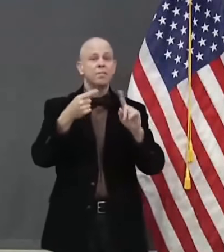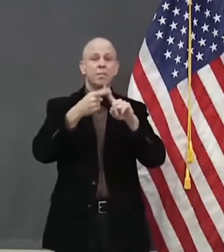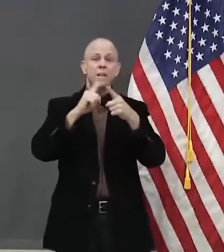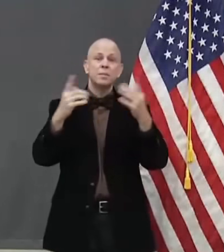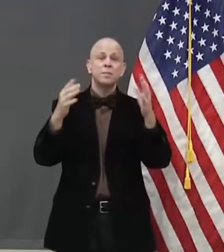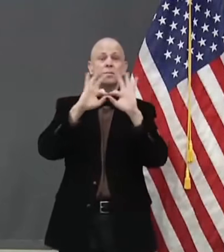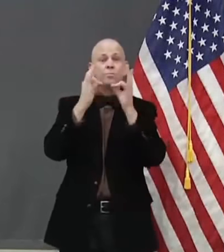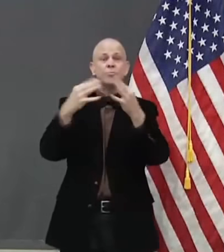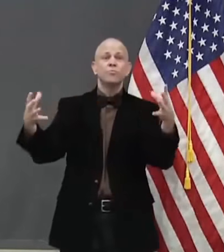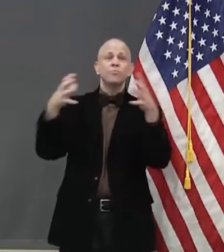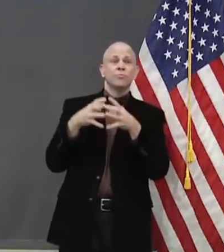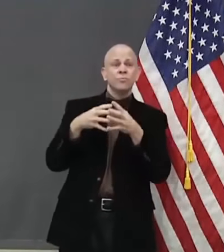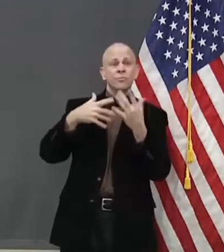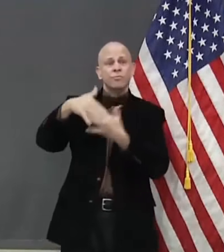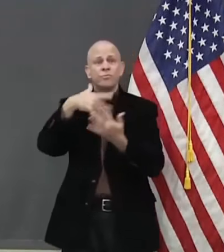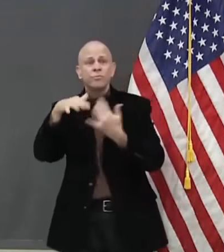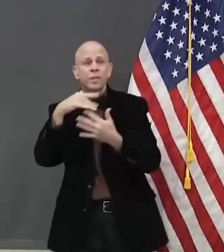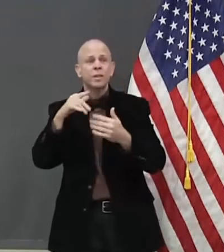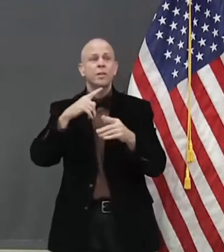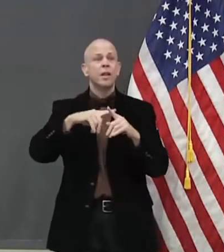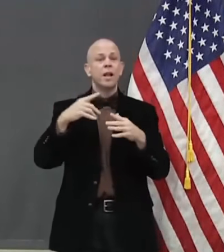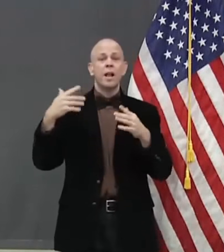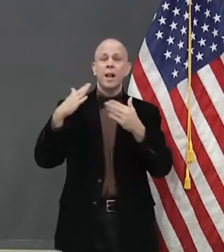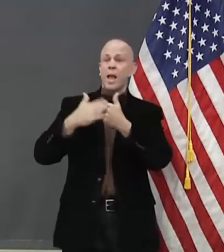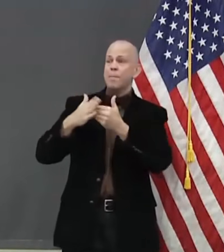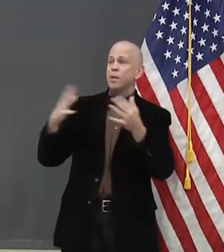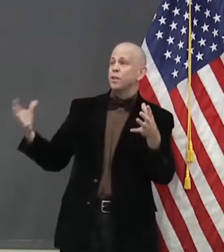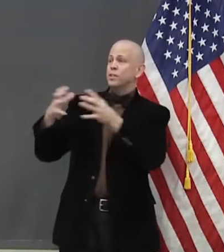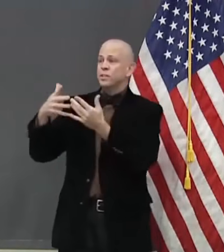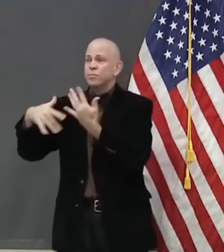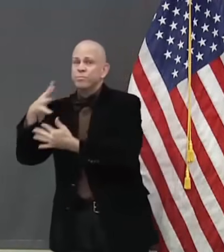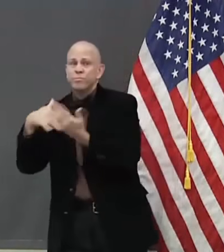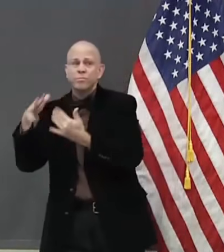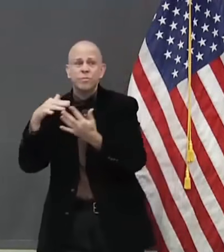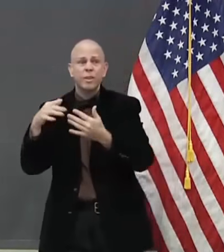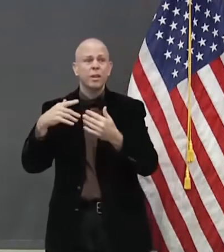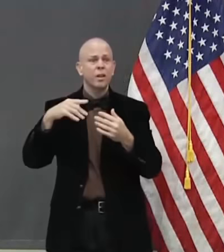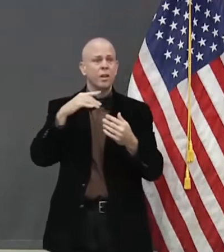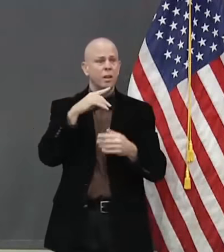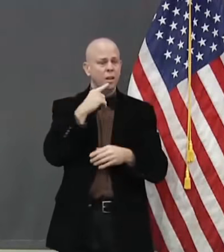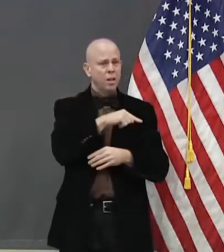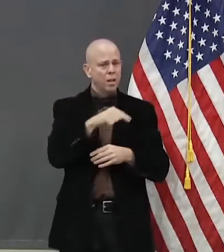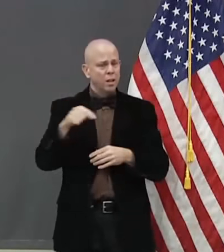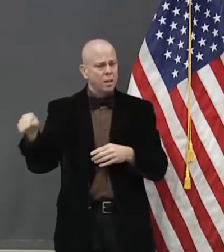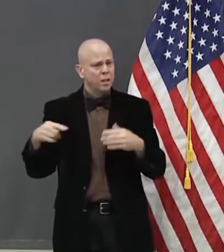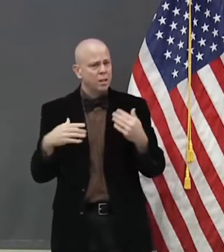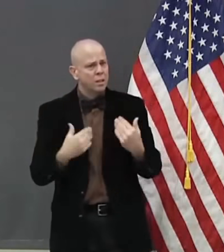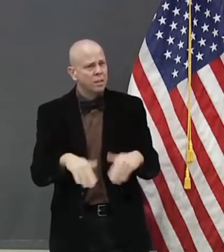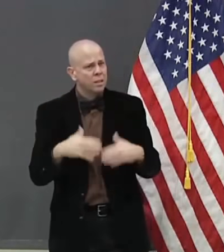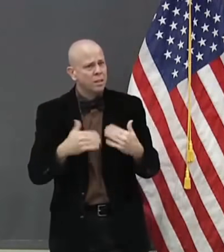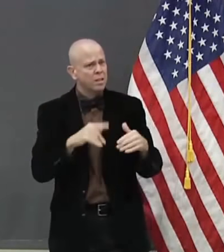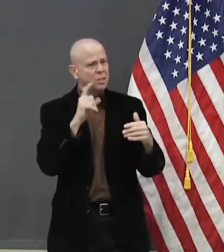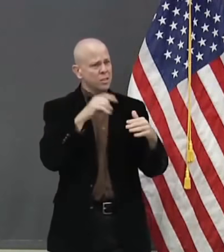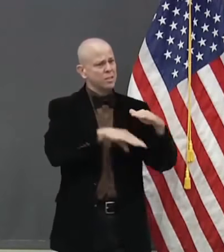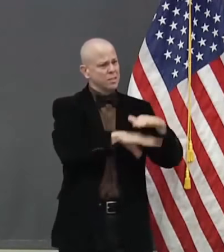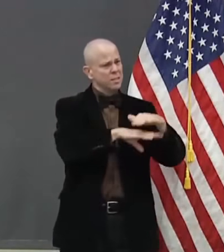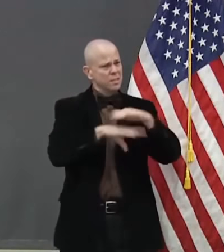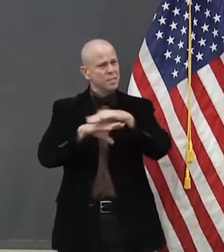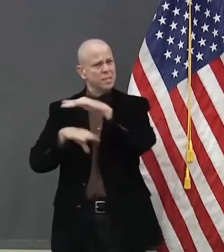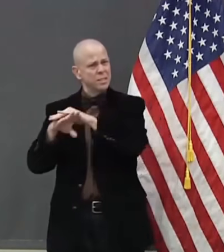and then meeting up with your neighbors later that week. While each of these gatherings may be less than 6